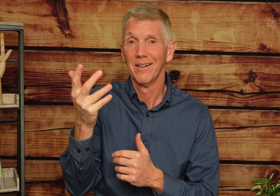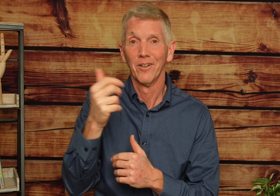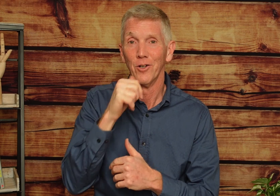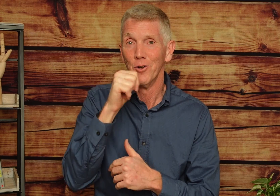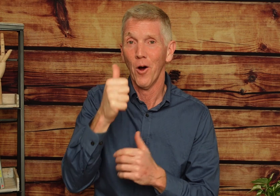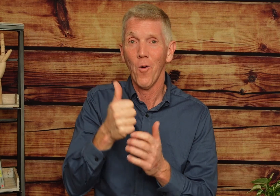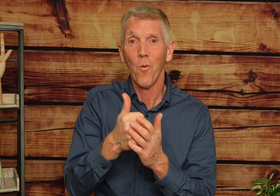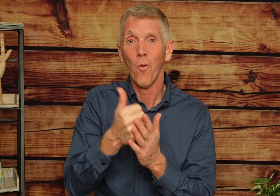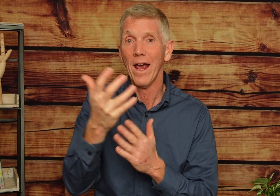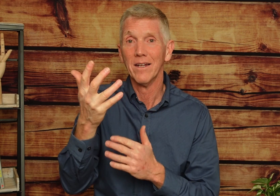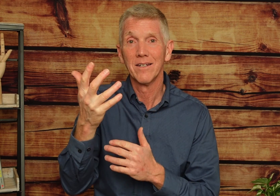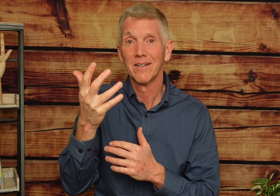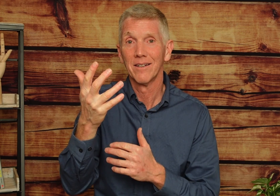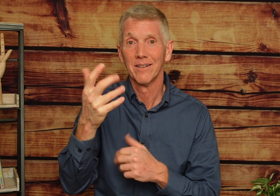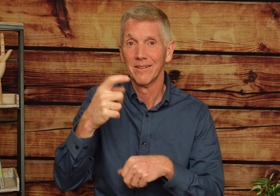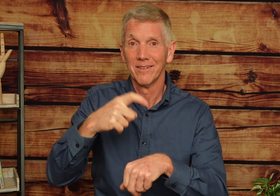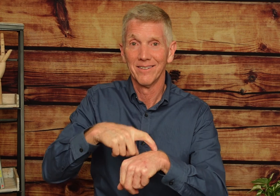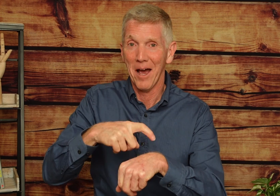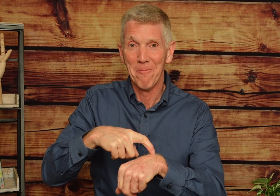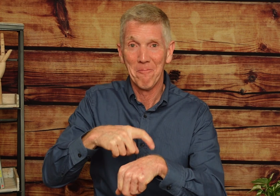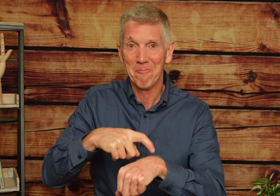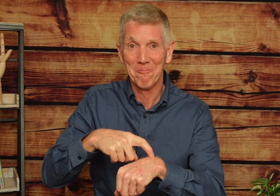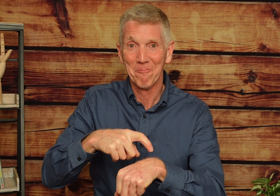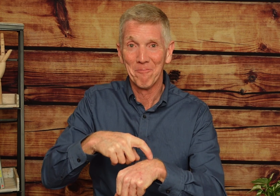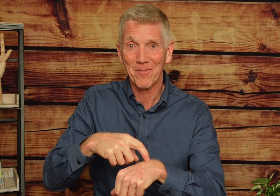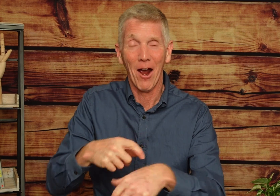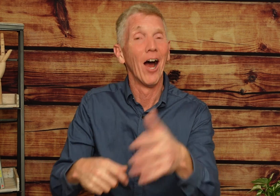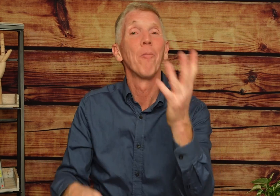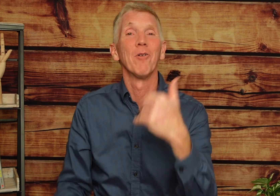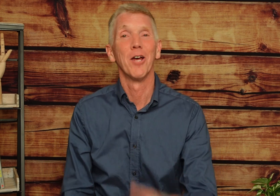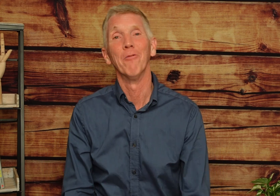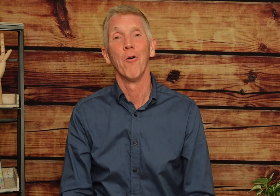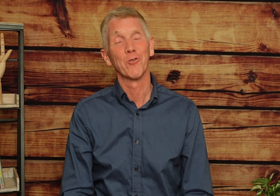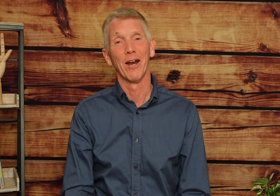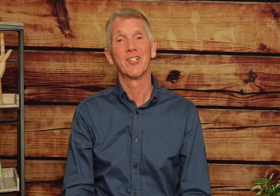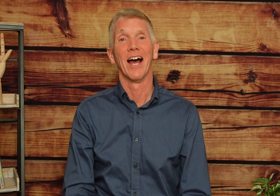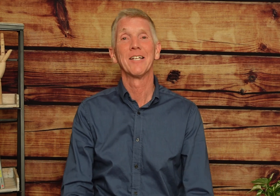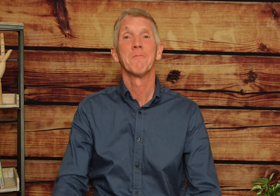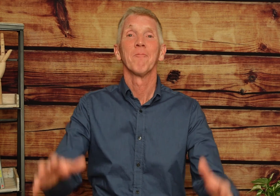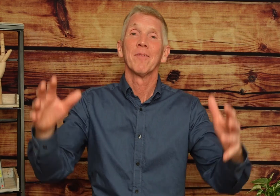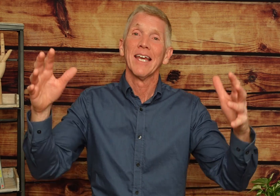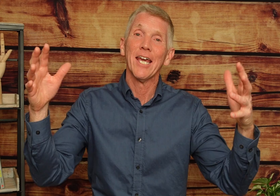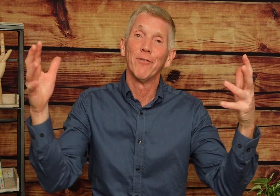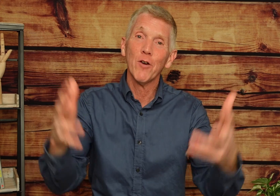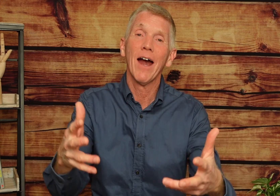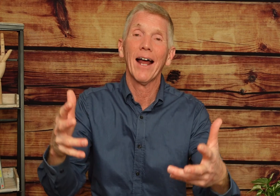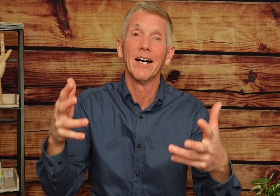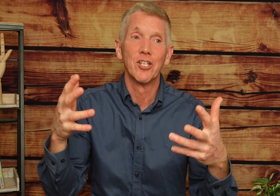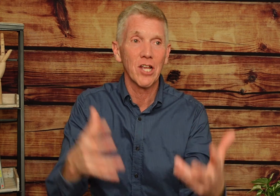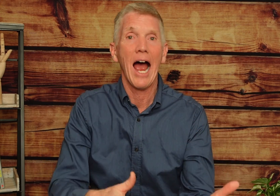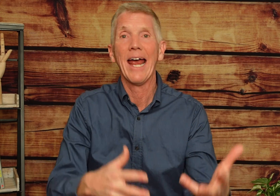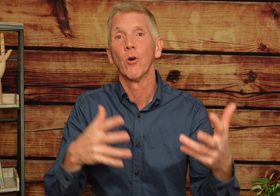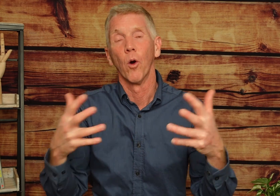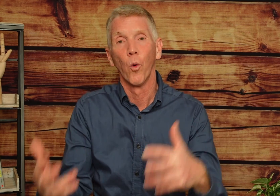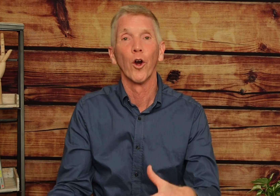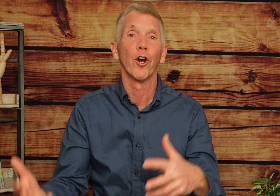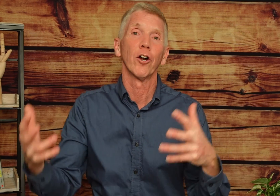Don't waste time. All right, I hope that was helpful. Those are great signs. If you've got a sign or a word or